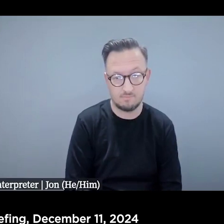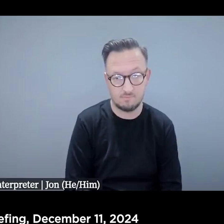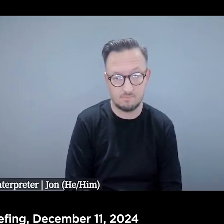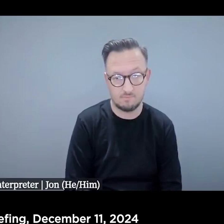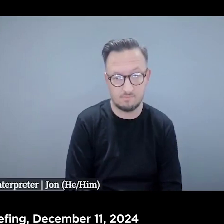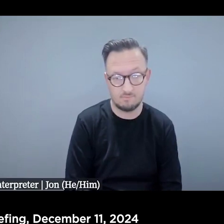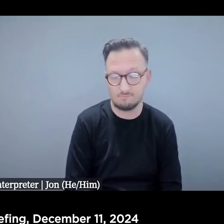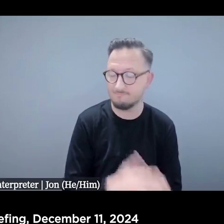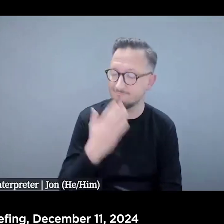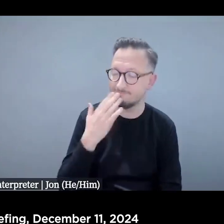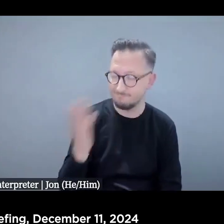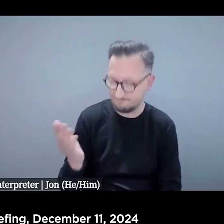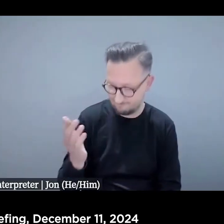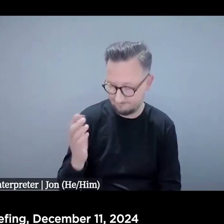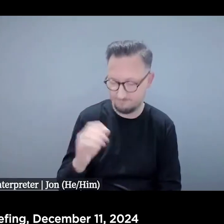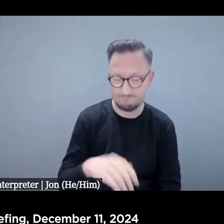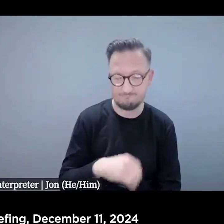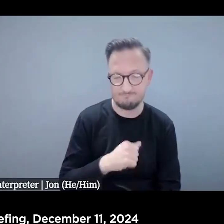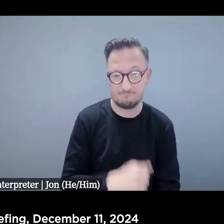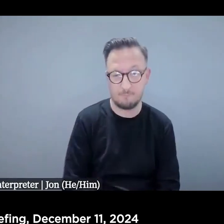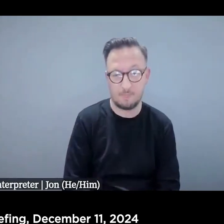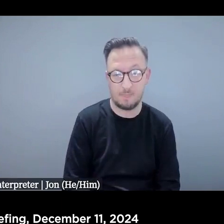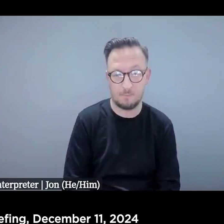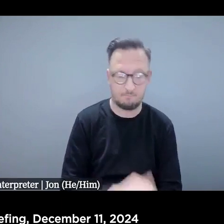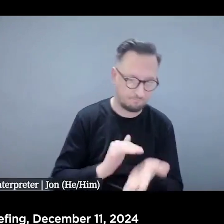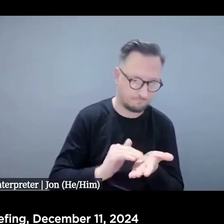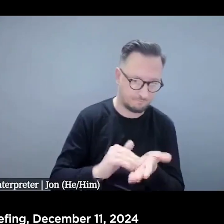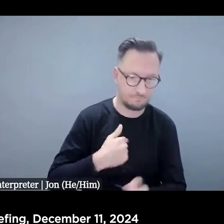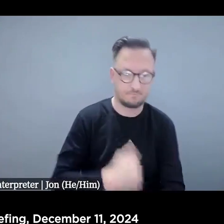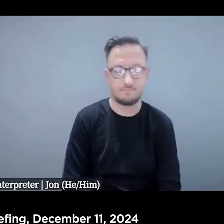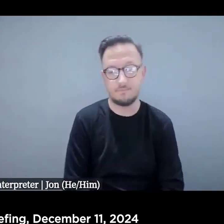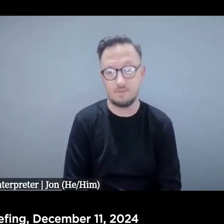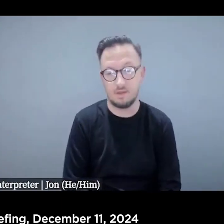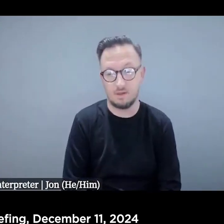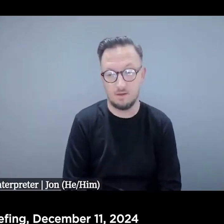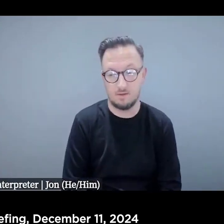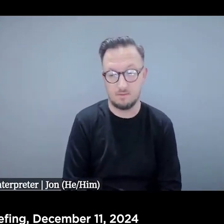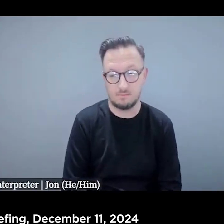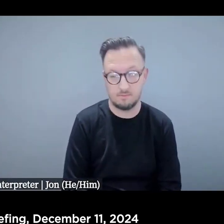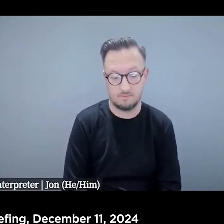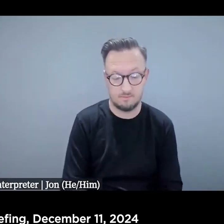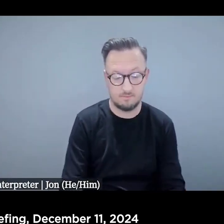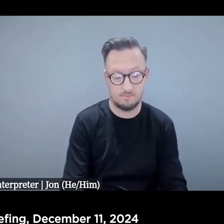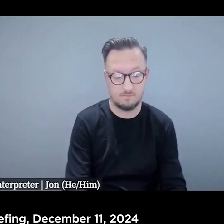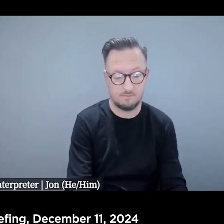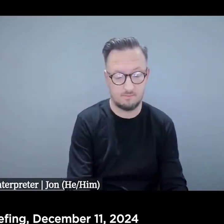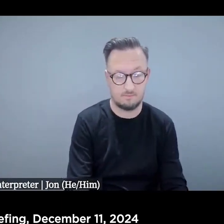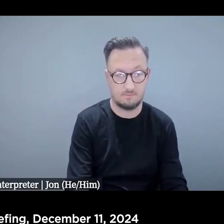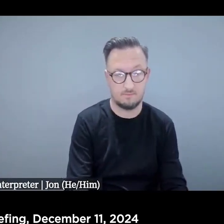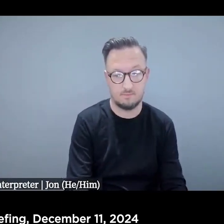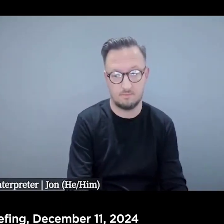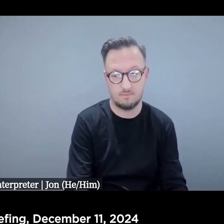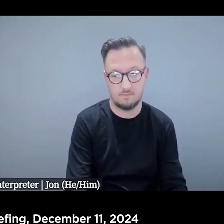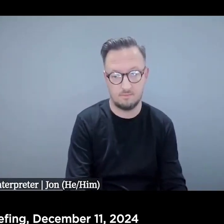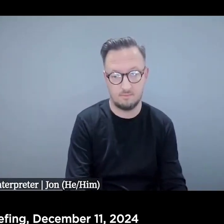Thank you, Ms. Campbell. Excuse me. All right. Like the city manager said, we've